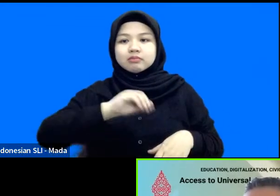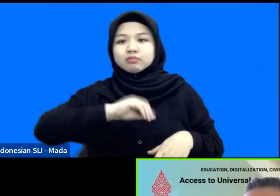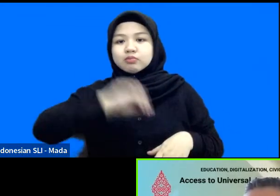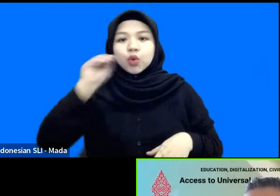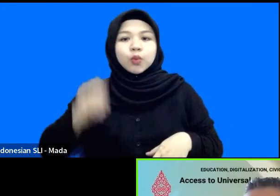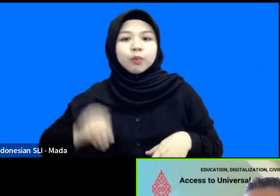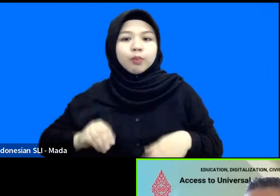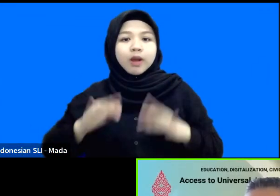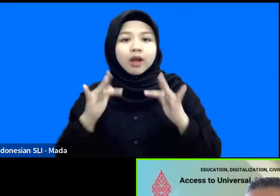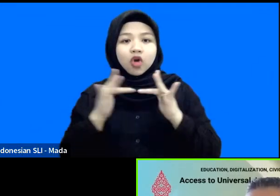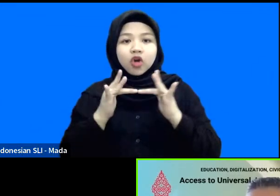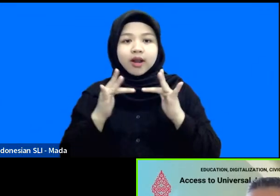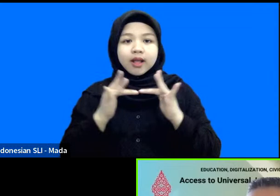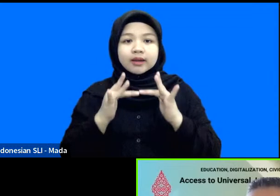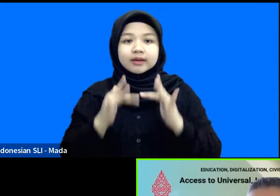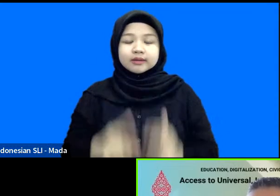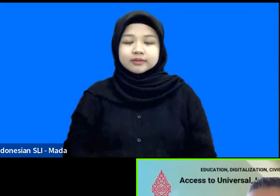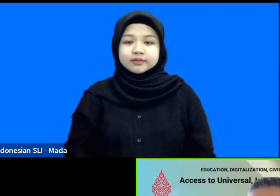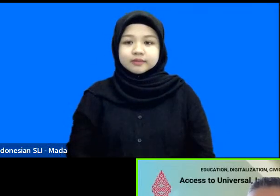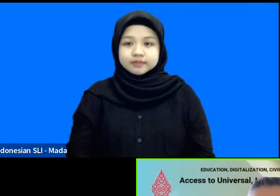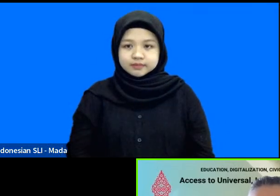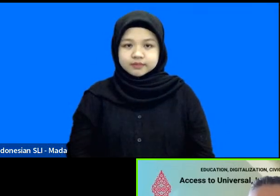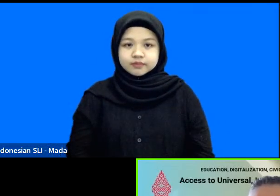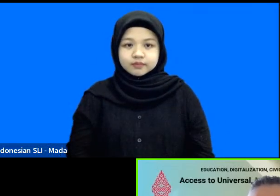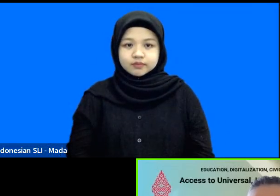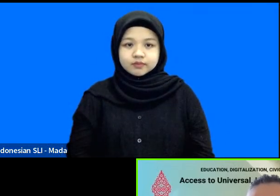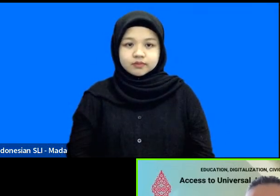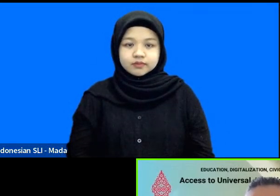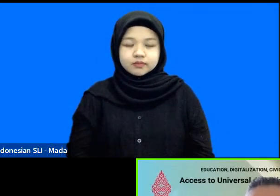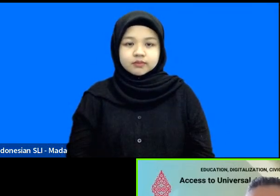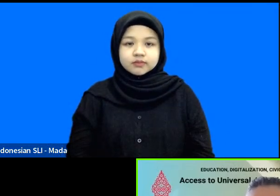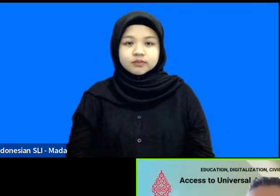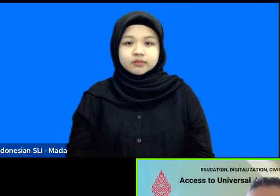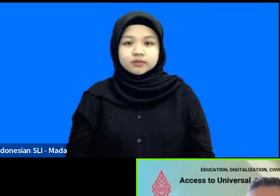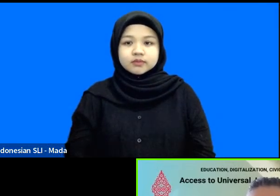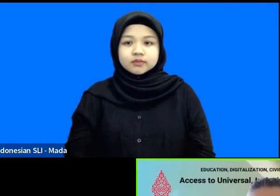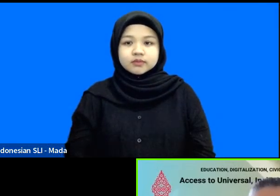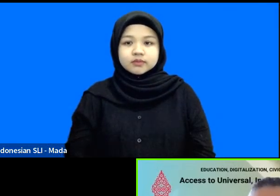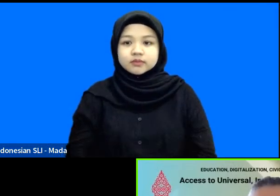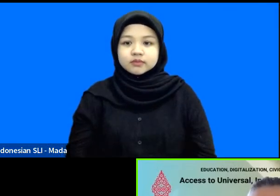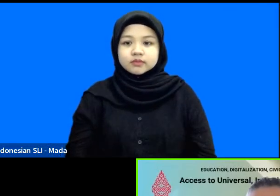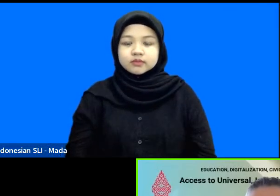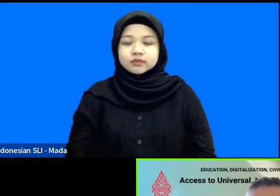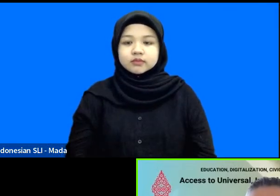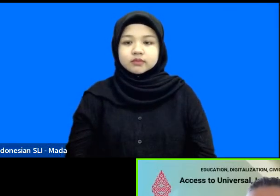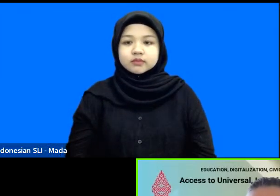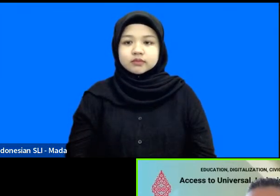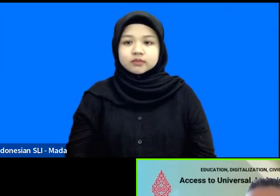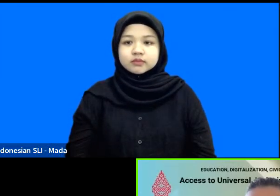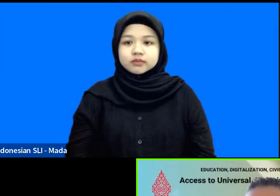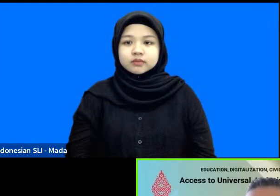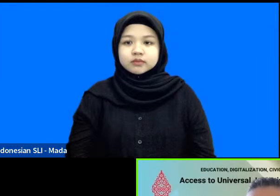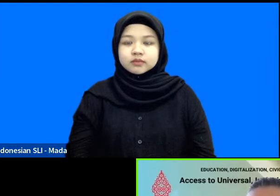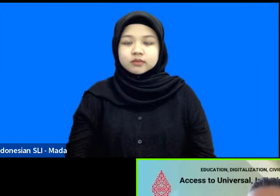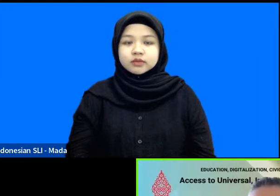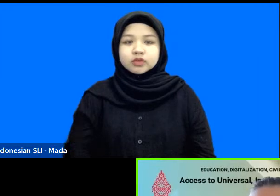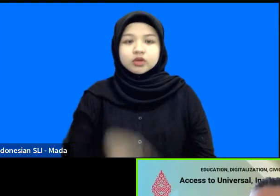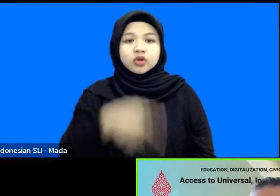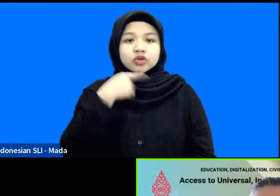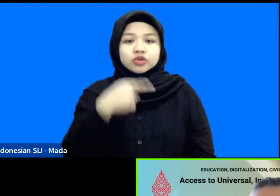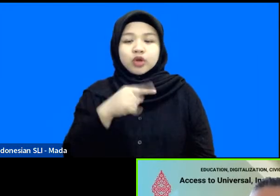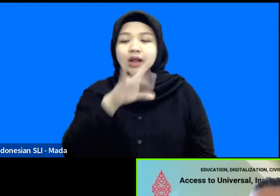Including cultural diversity in education should have been there pre-pandemic and should always be there. I think you've got to